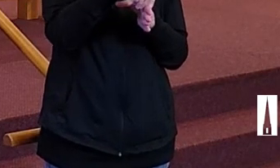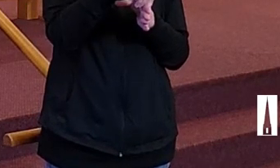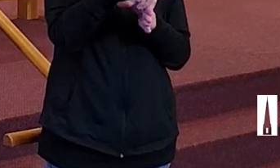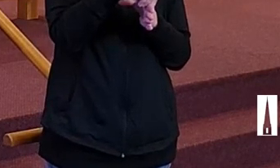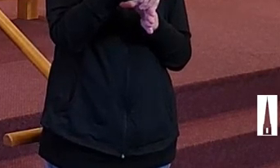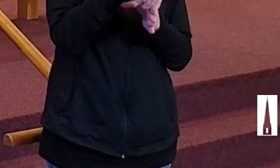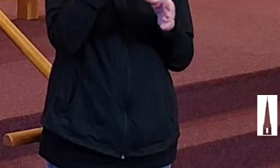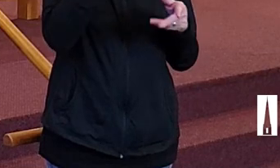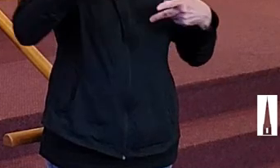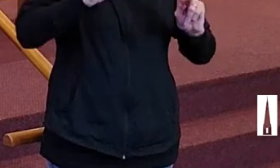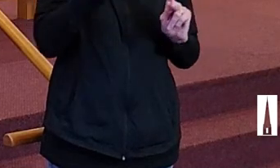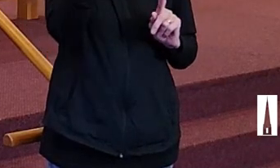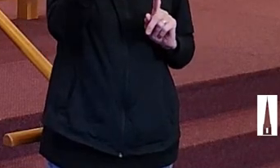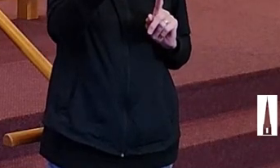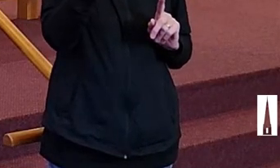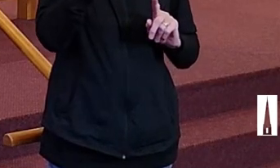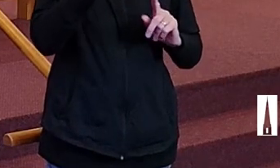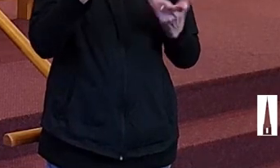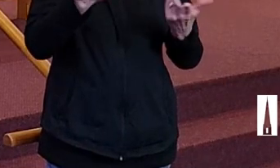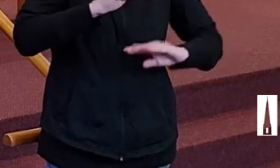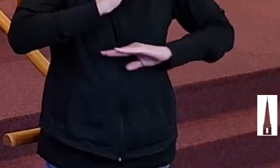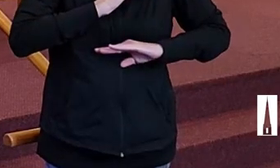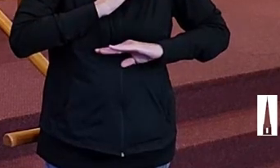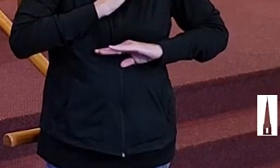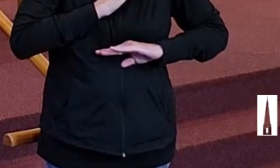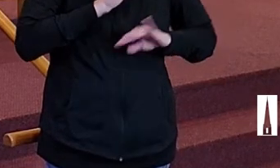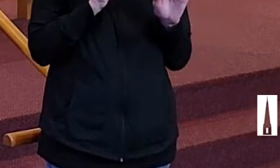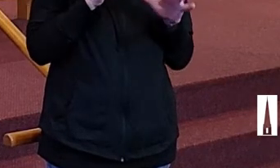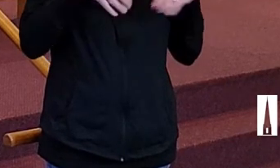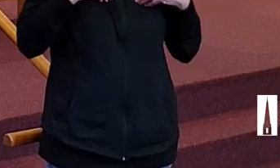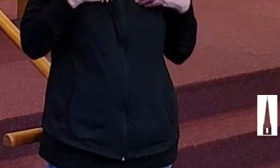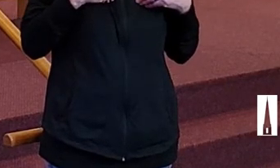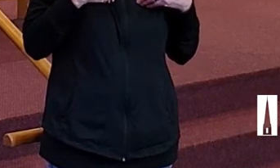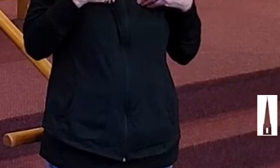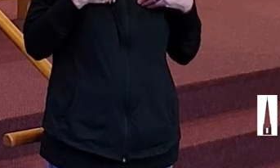Don't let yourself be content with the middle ground.